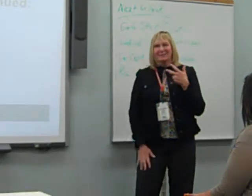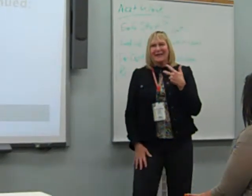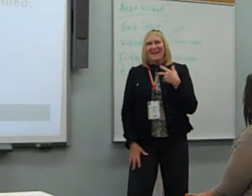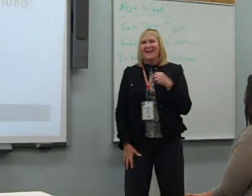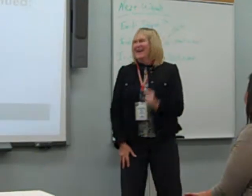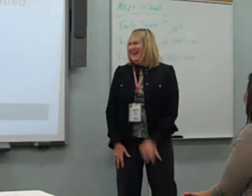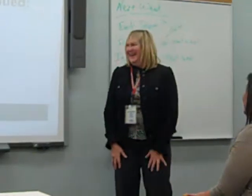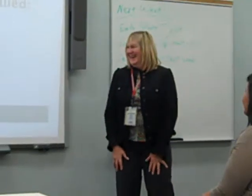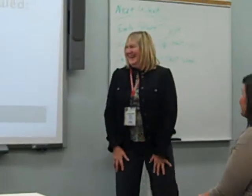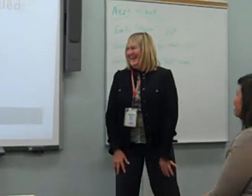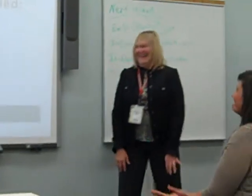And